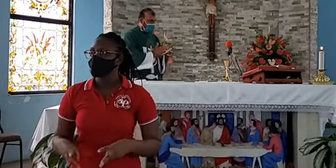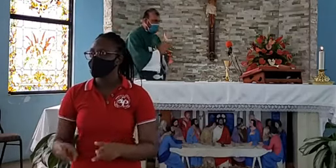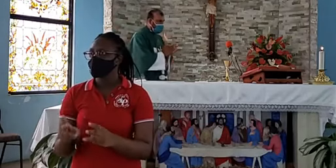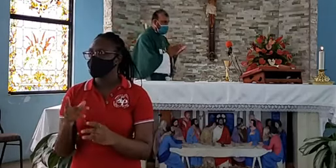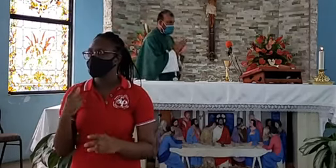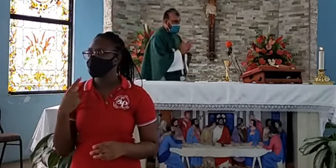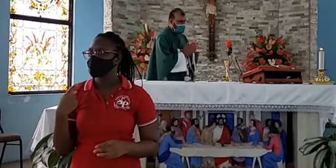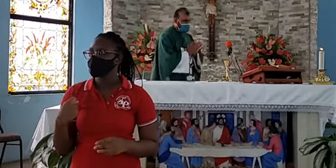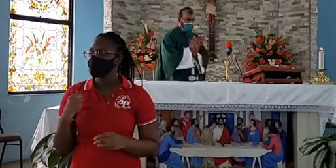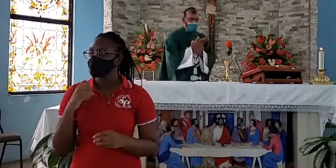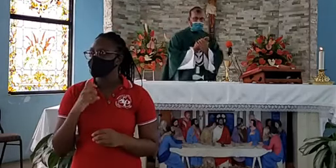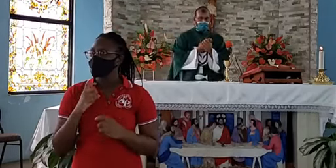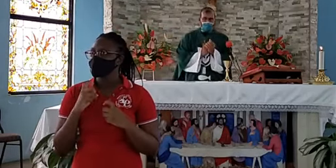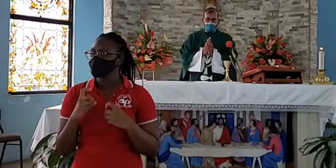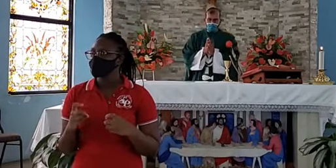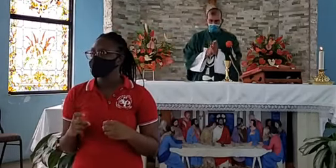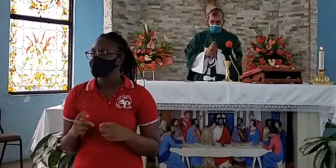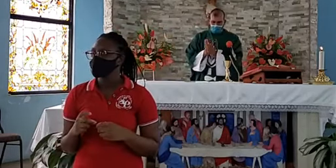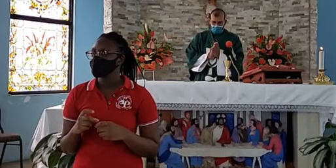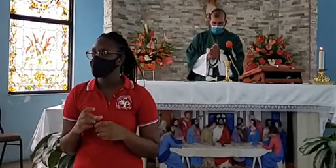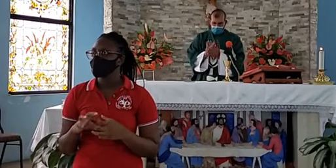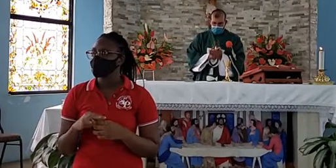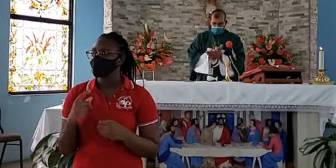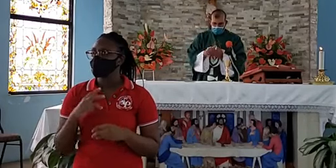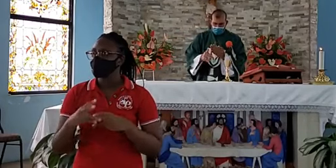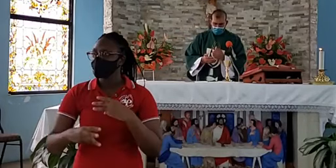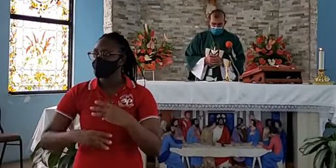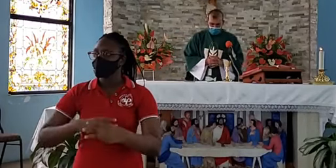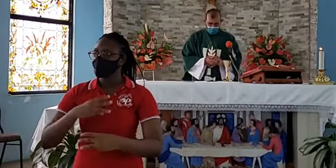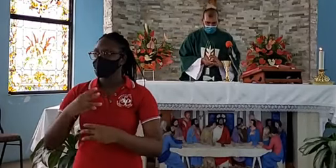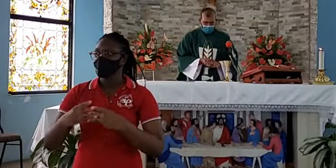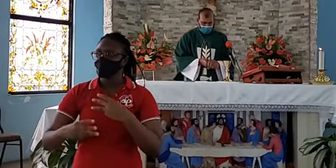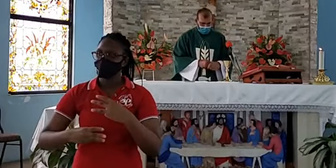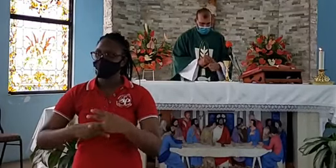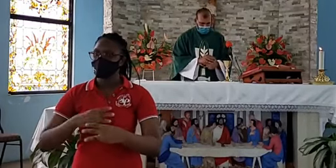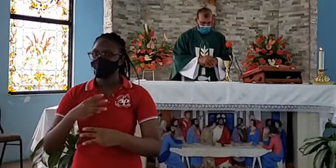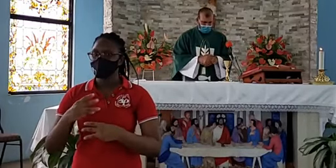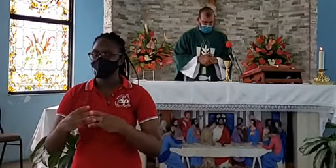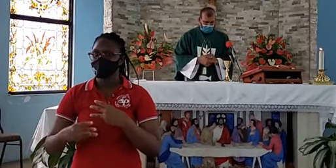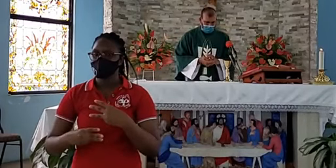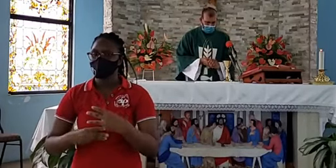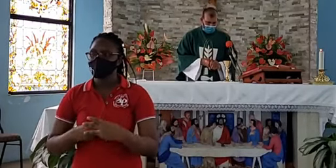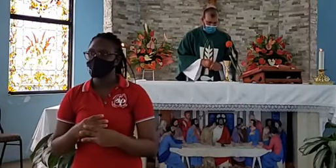Take away the sins of the world.